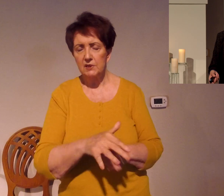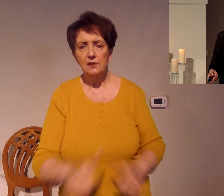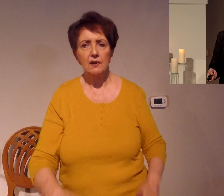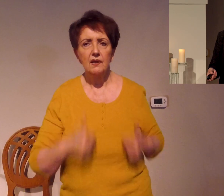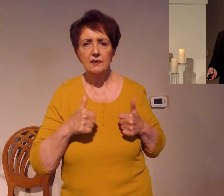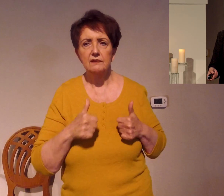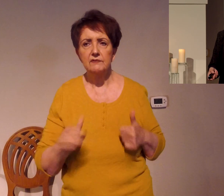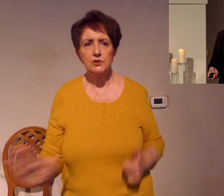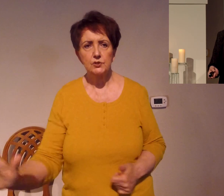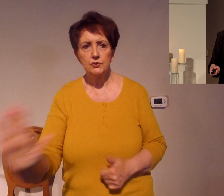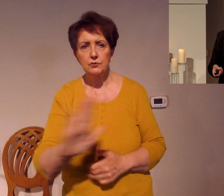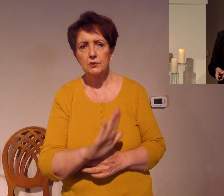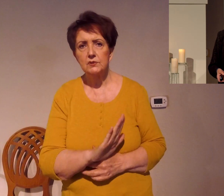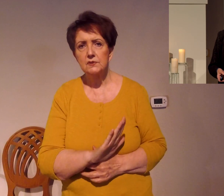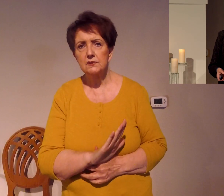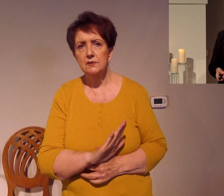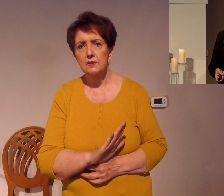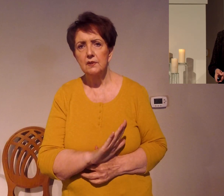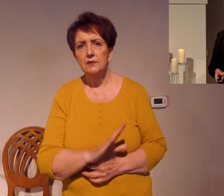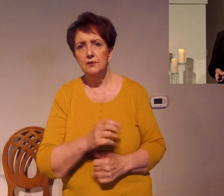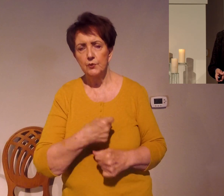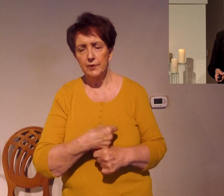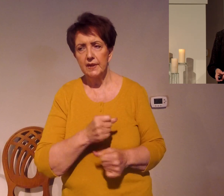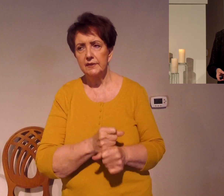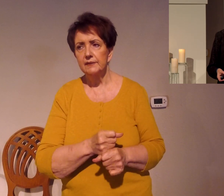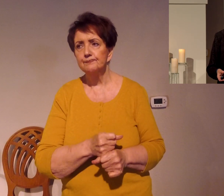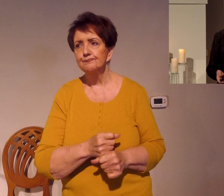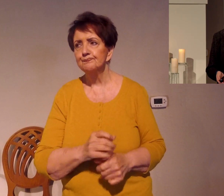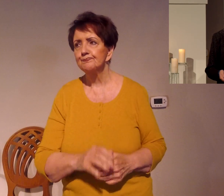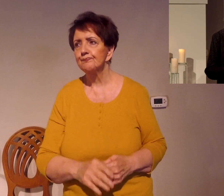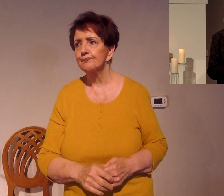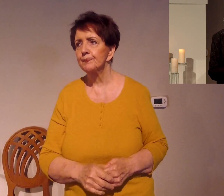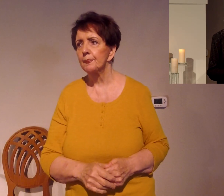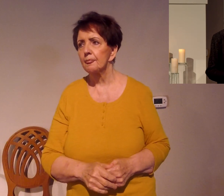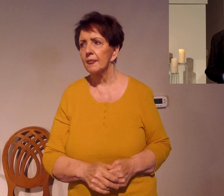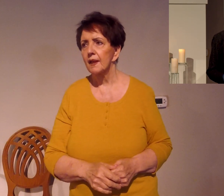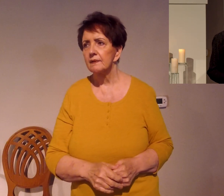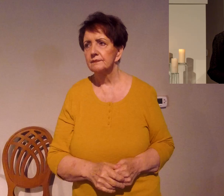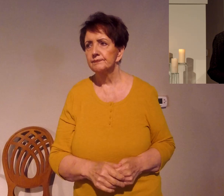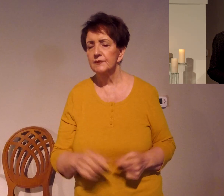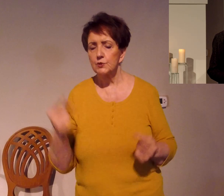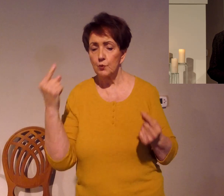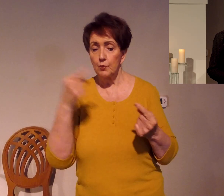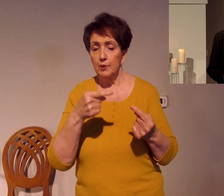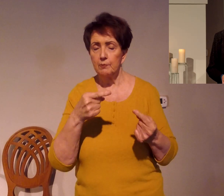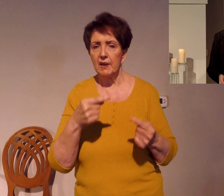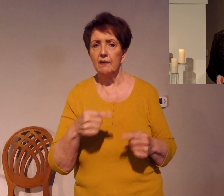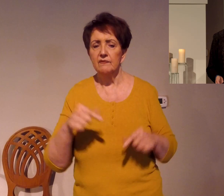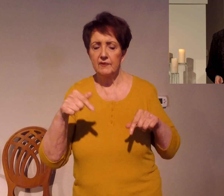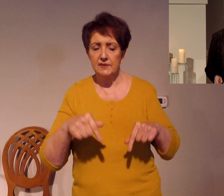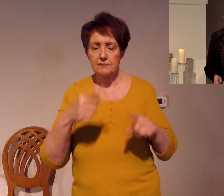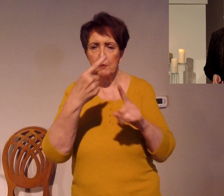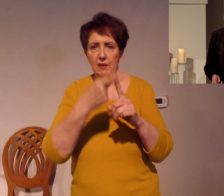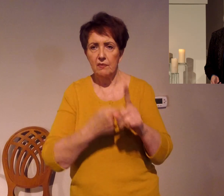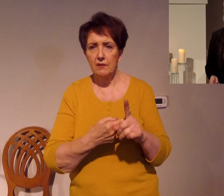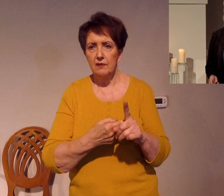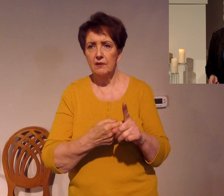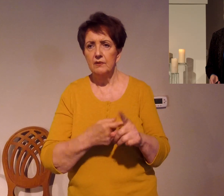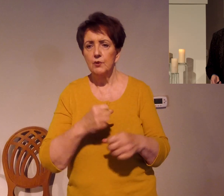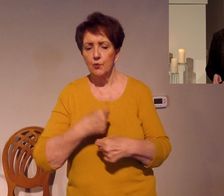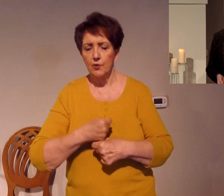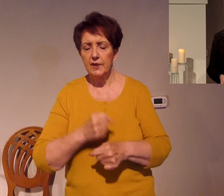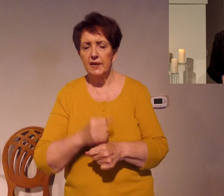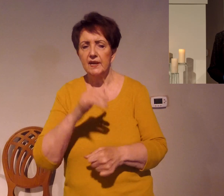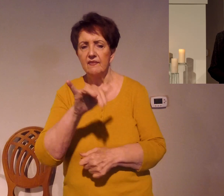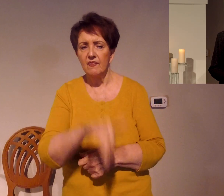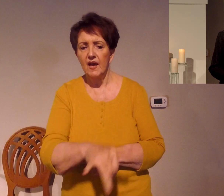yours for the creating. So that's what we're about together this entire month, creating